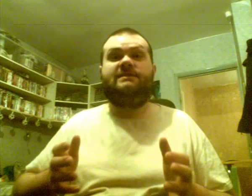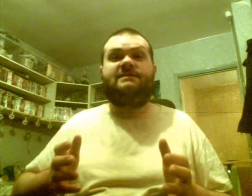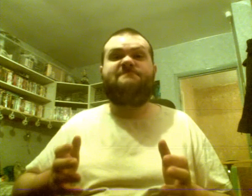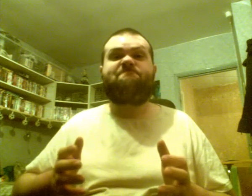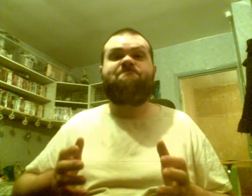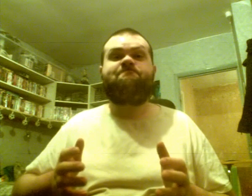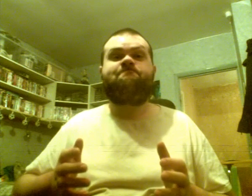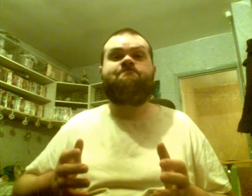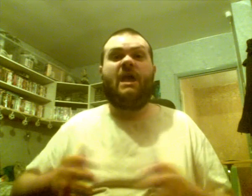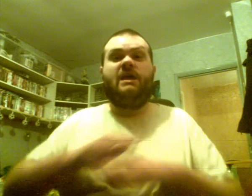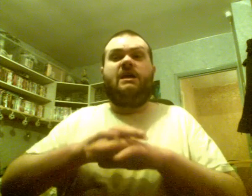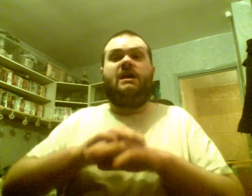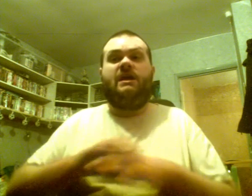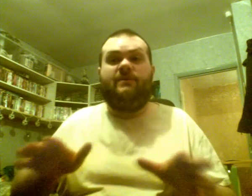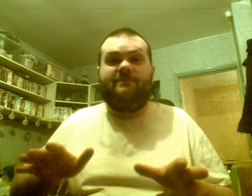exists. Anyway,